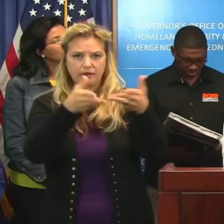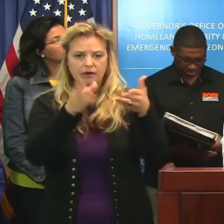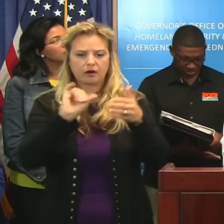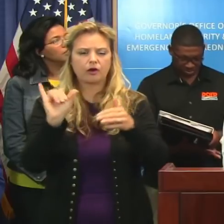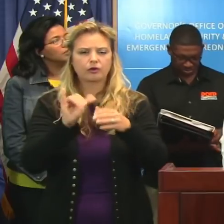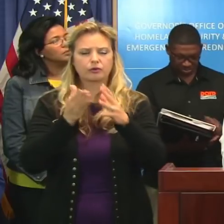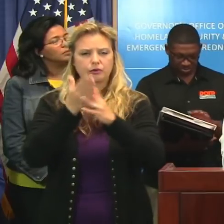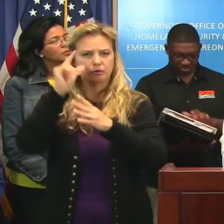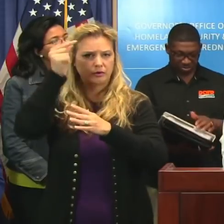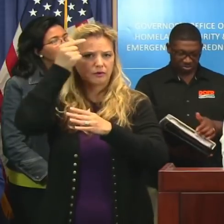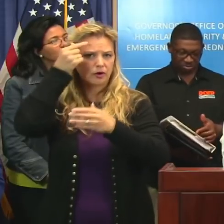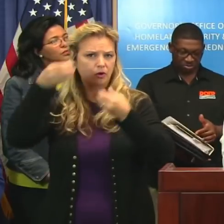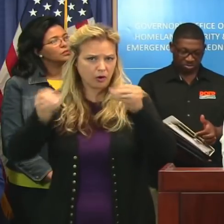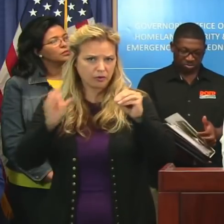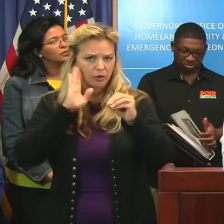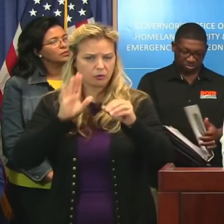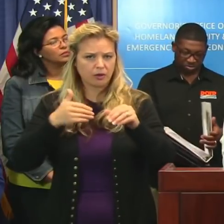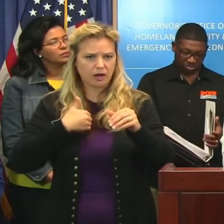office.